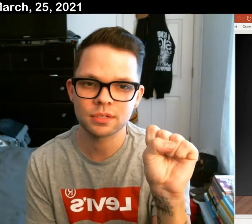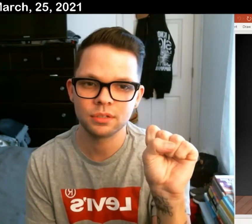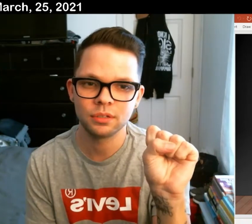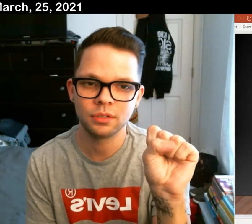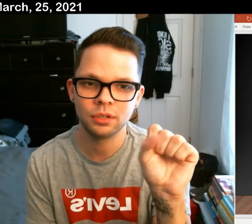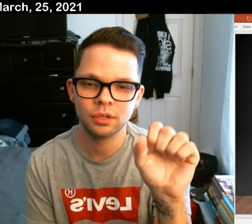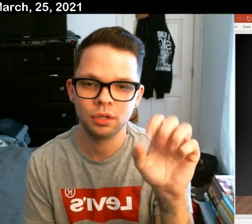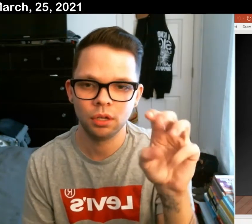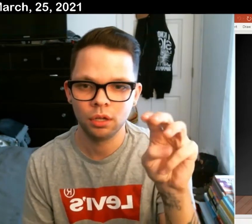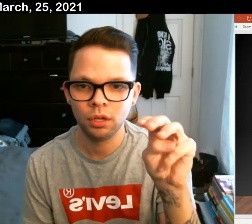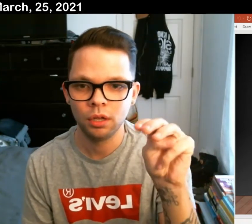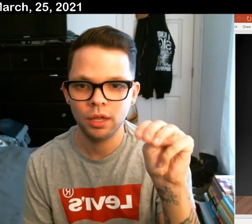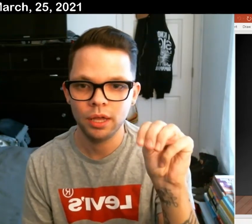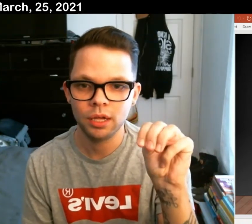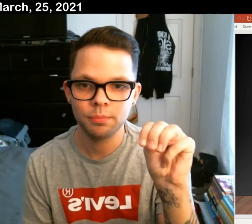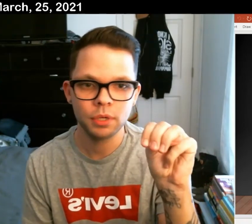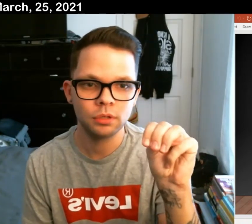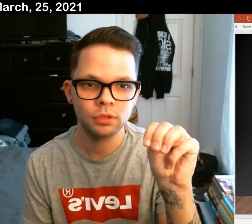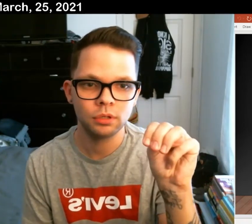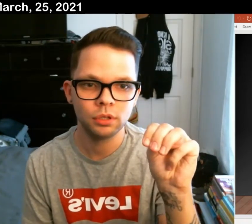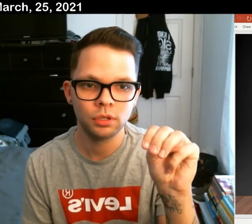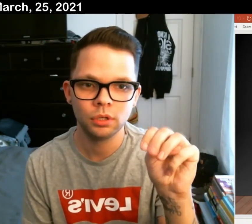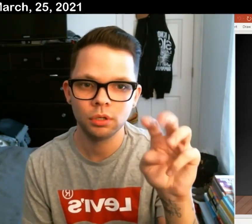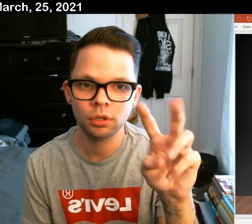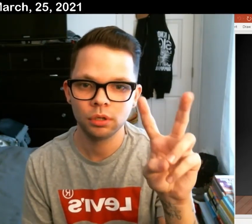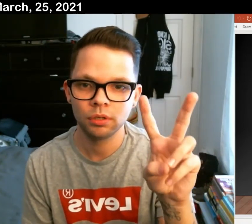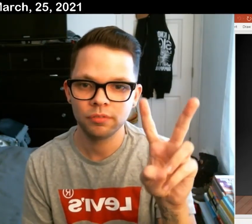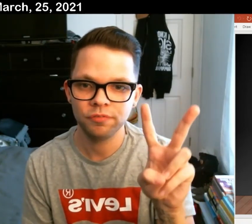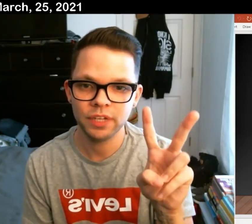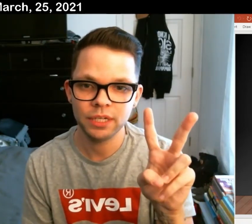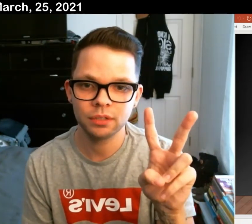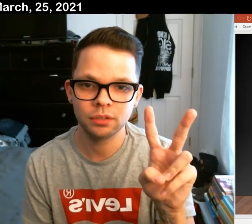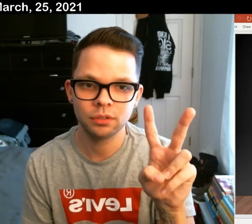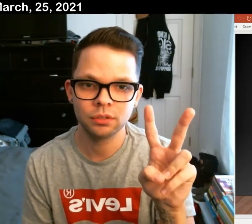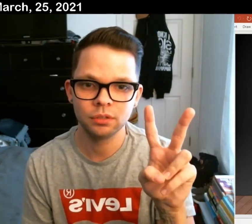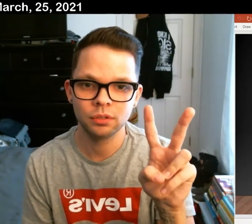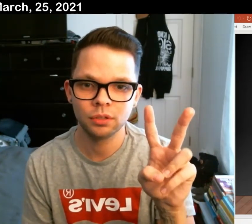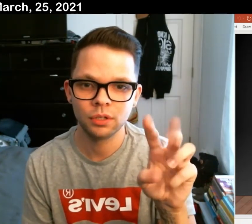S, M, V,